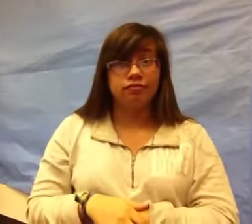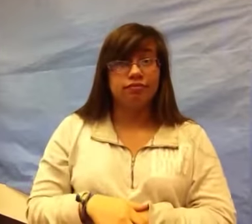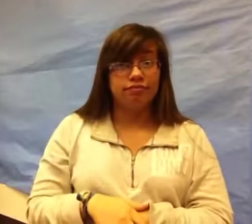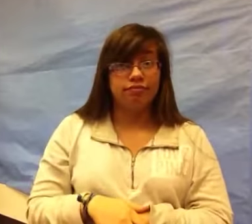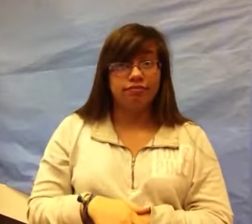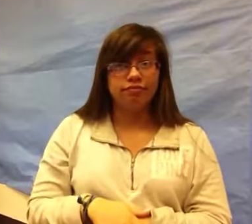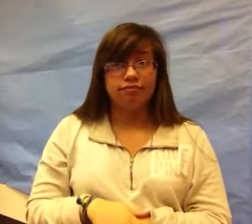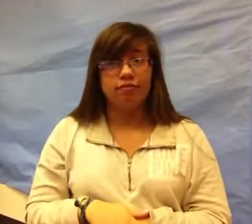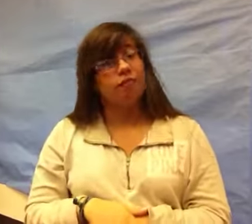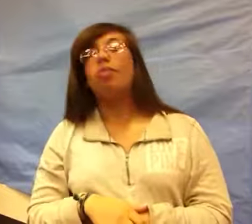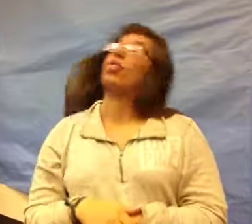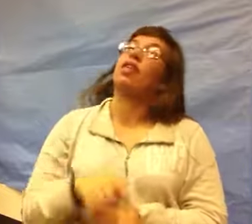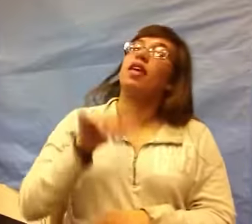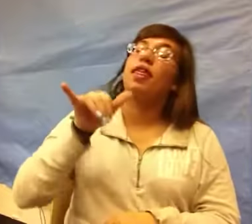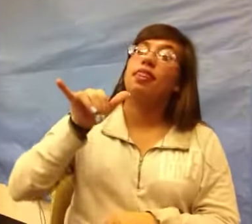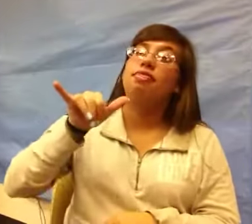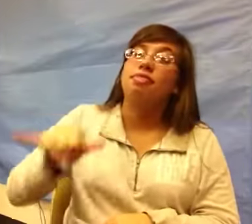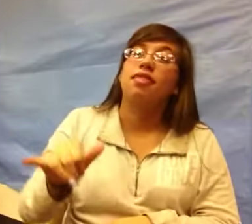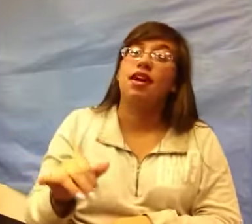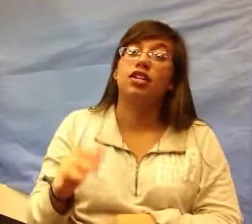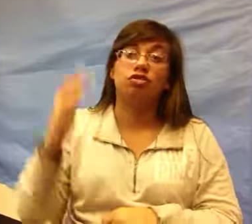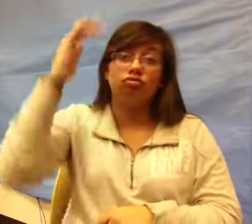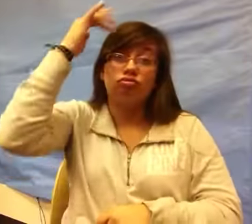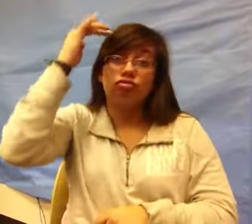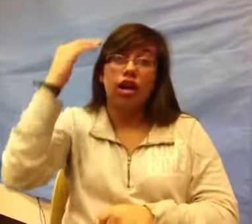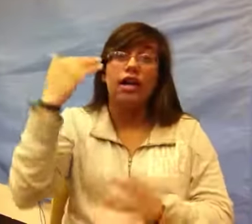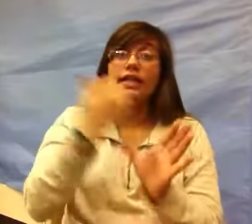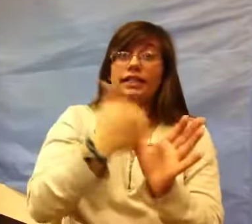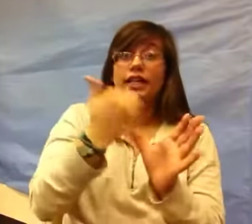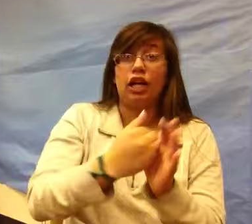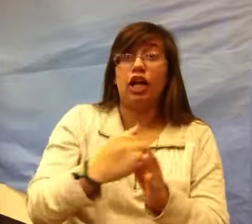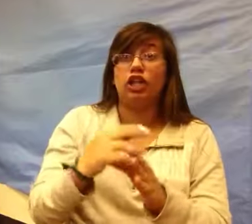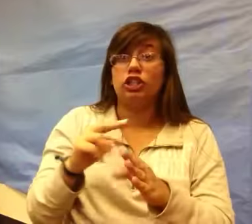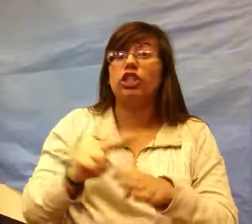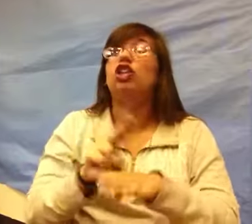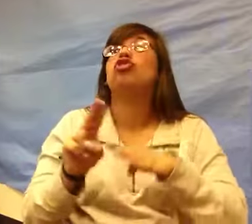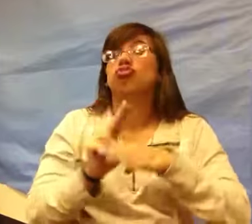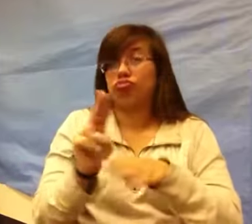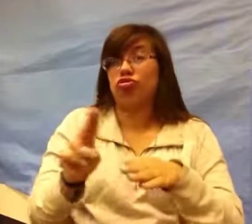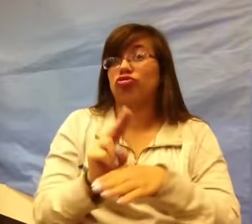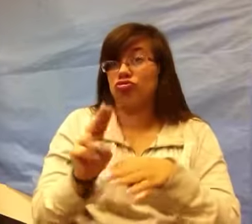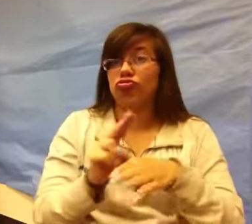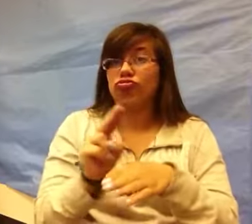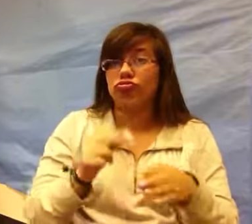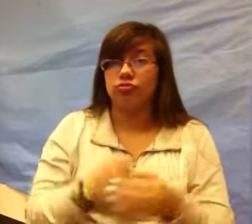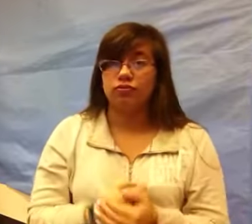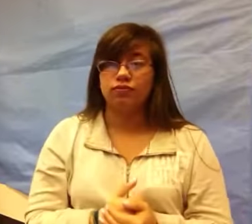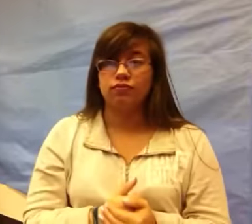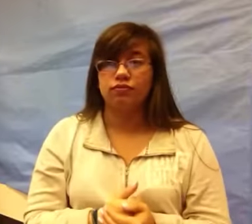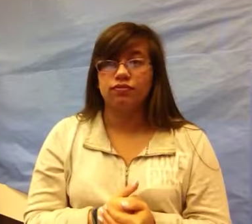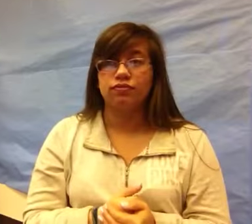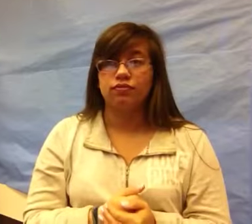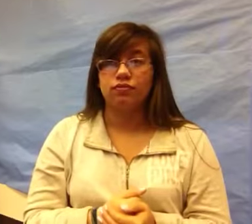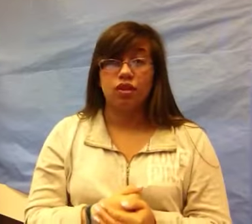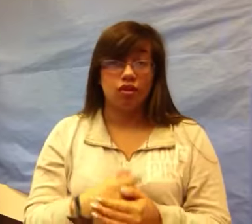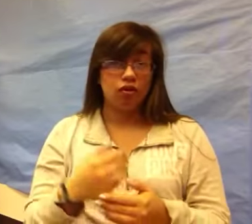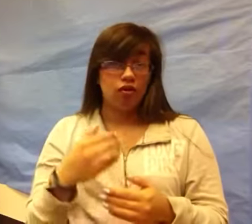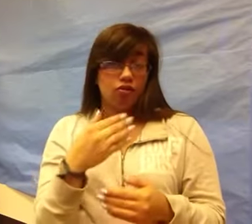can be useful. Because it's true of psychology, what you see over and over again. While we think we have ideas of how